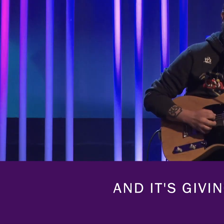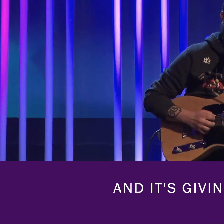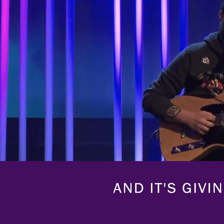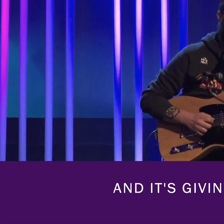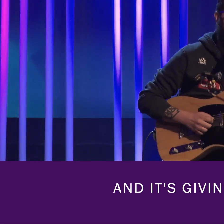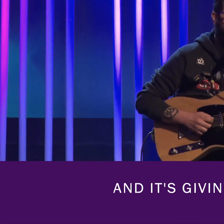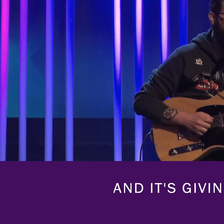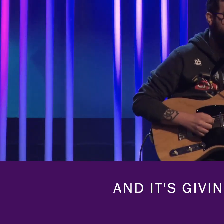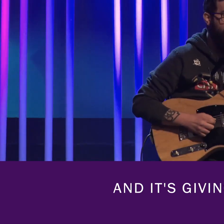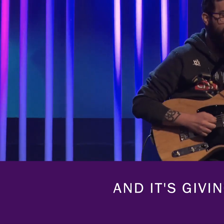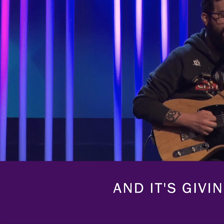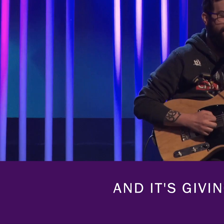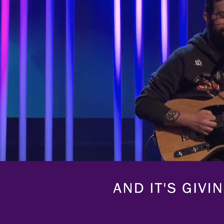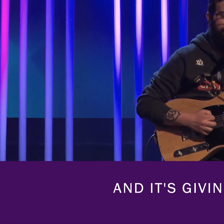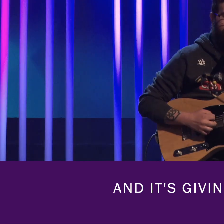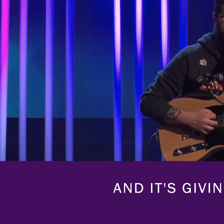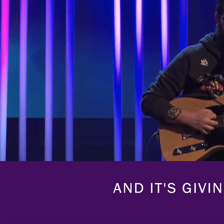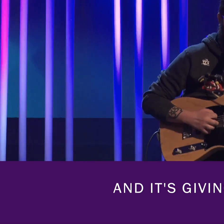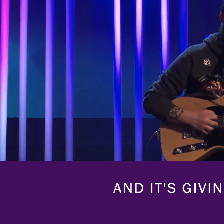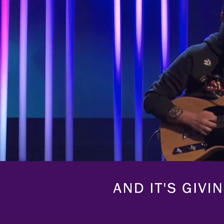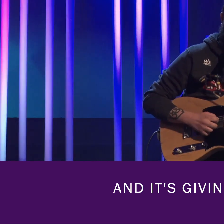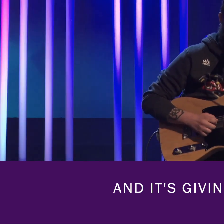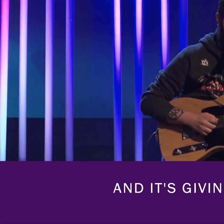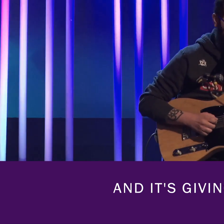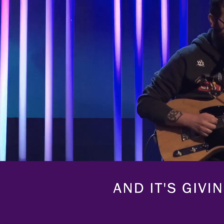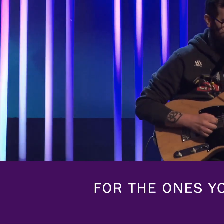It's giving up your life